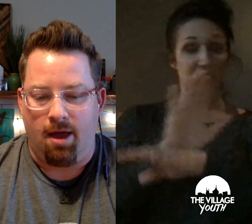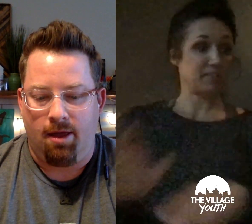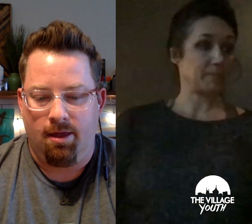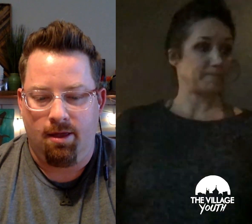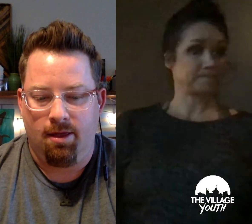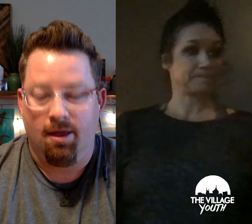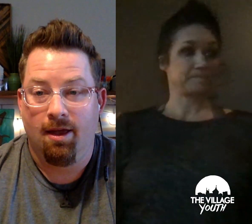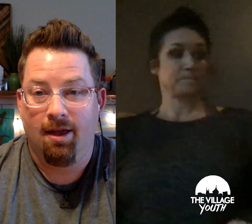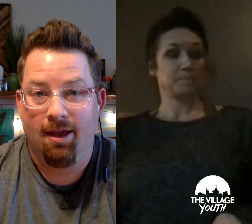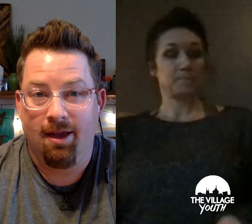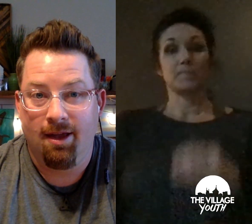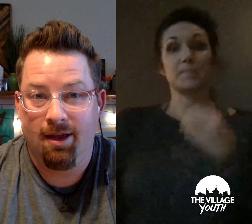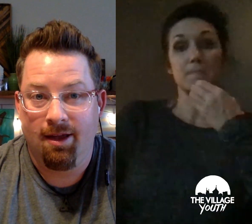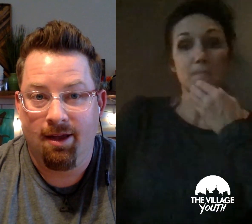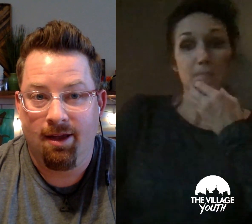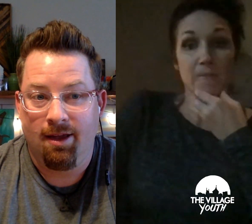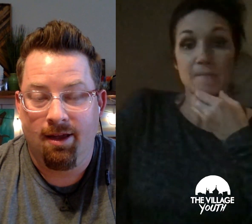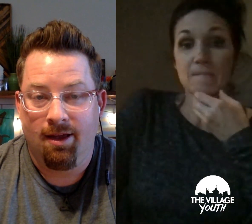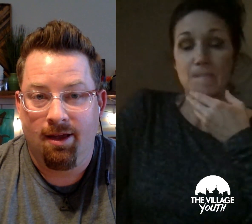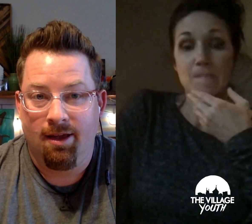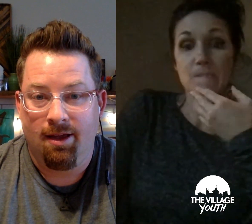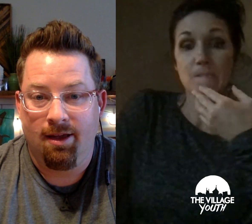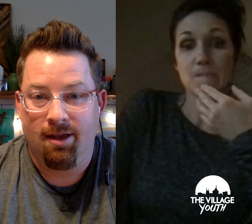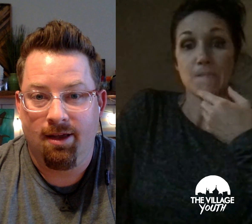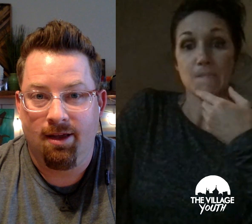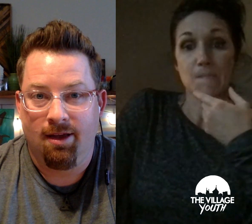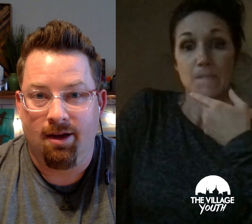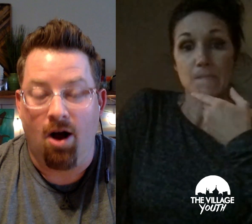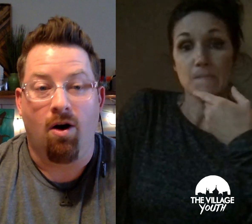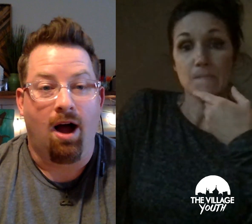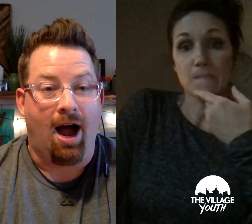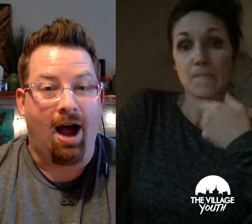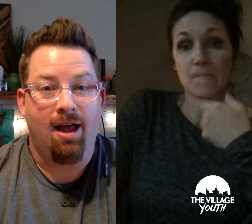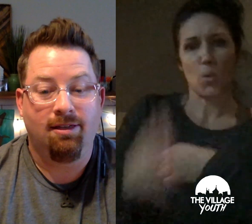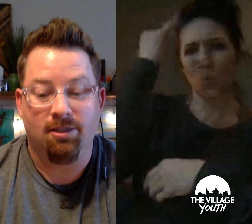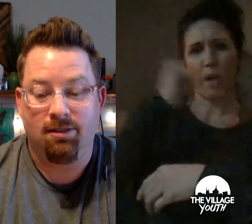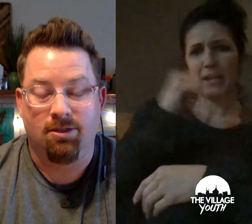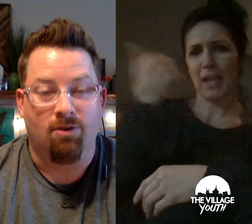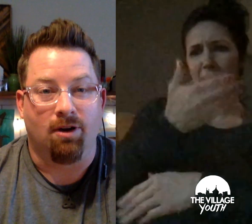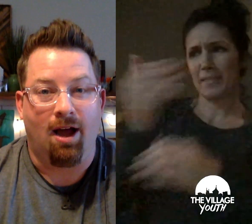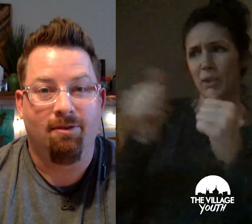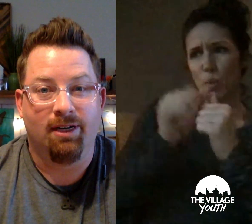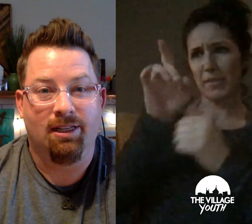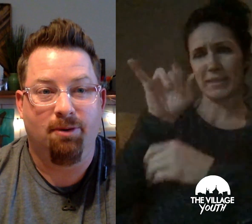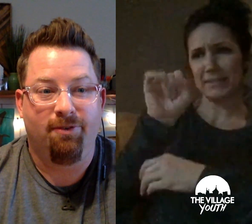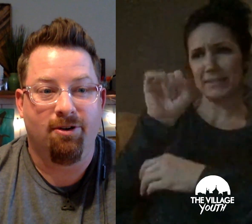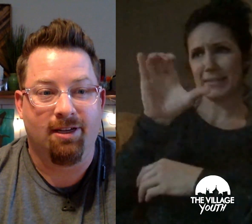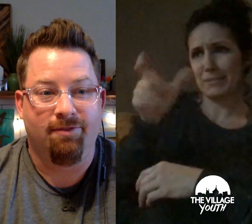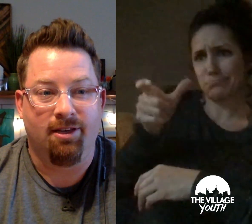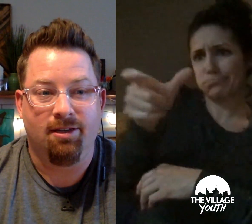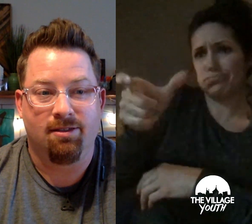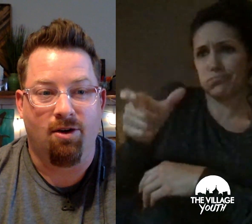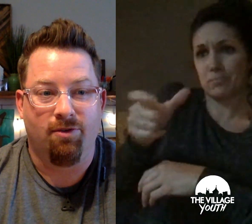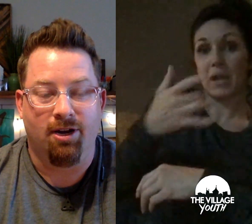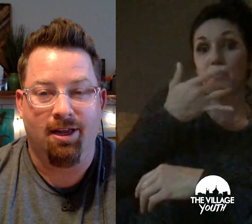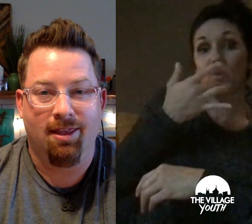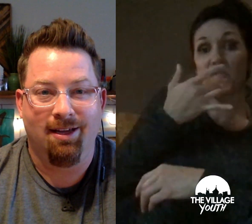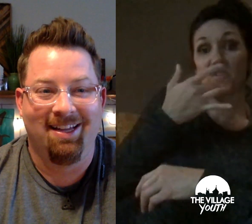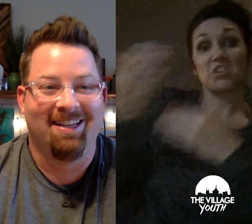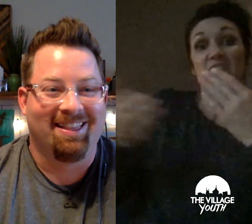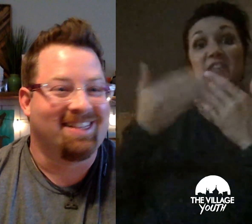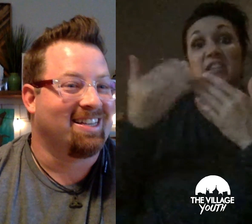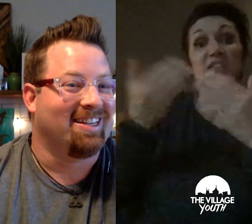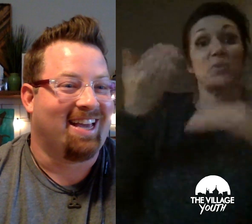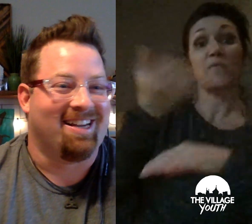Okay, Okay. why don't you have anything with a disc? Oh, I just don't. I really prefer convenience over